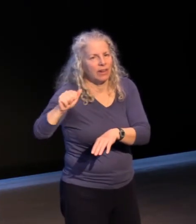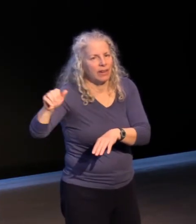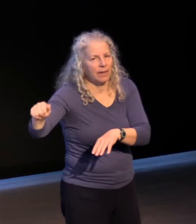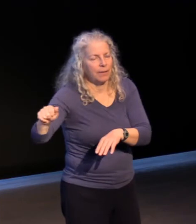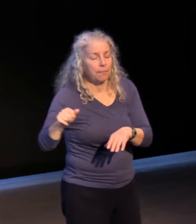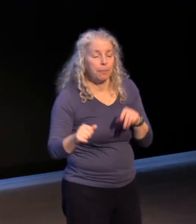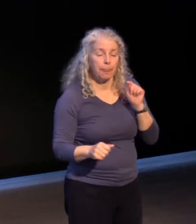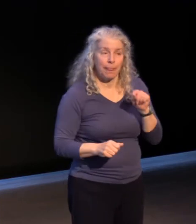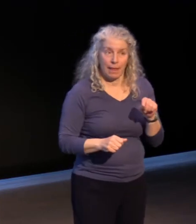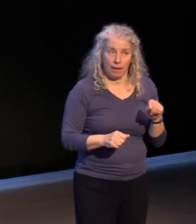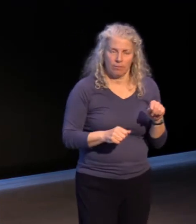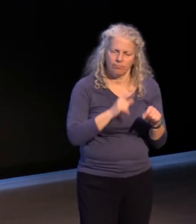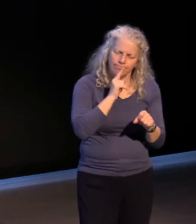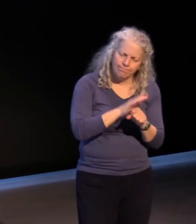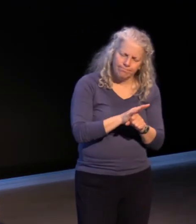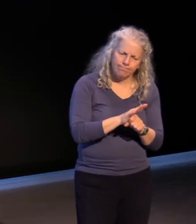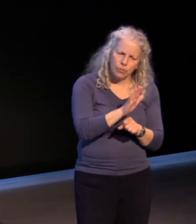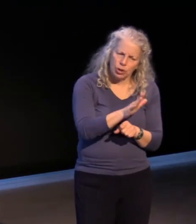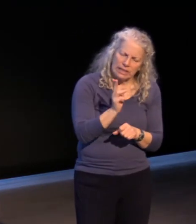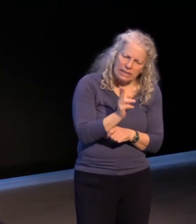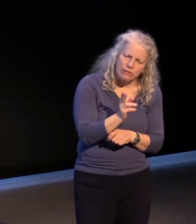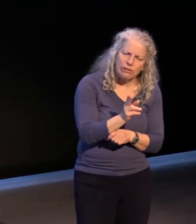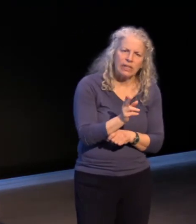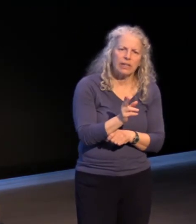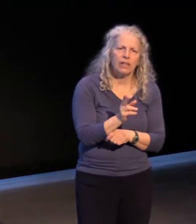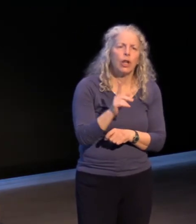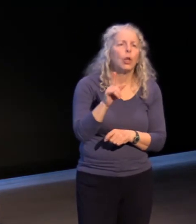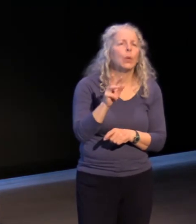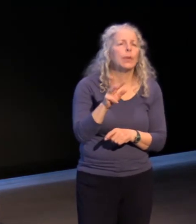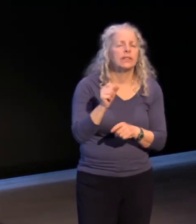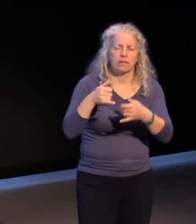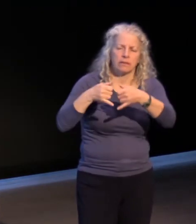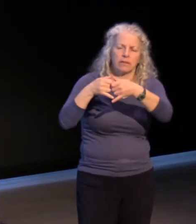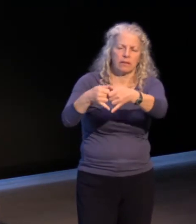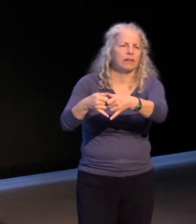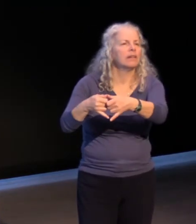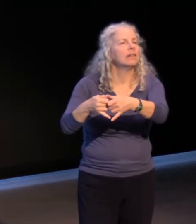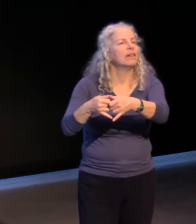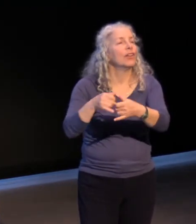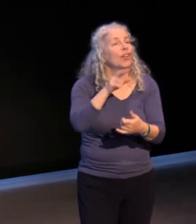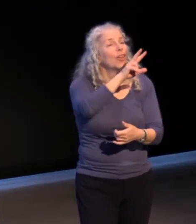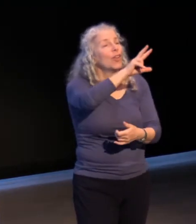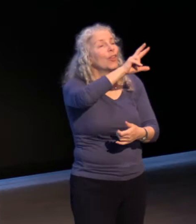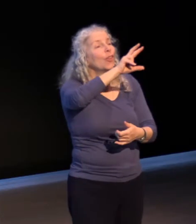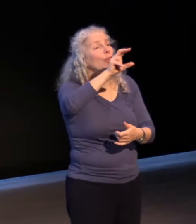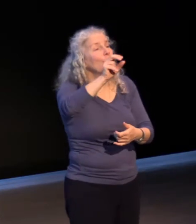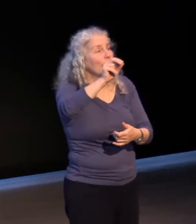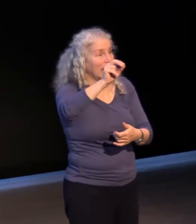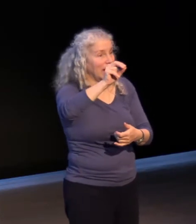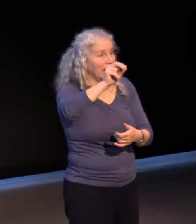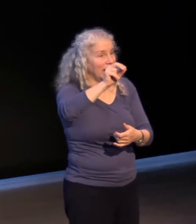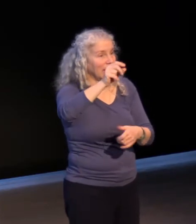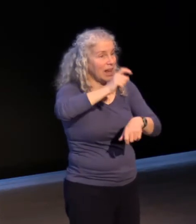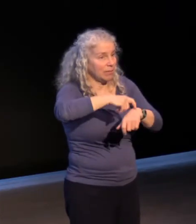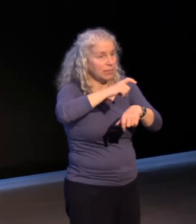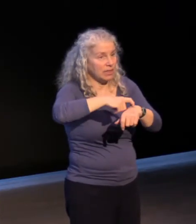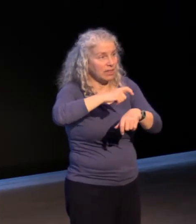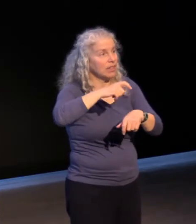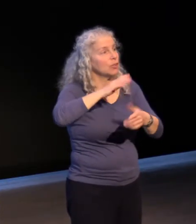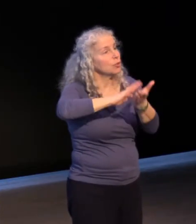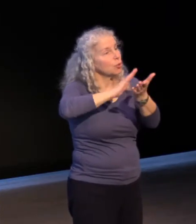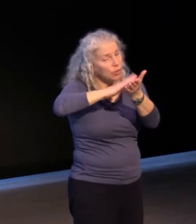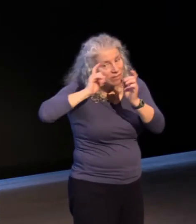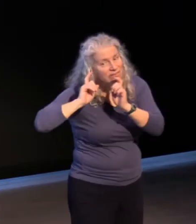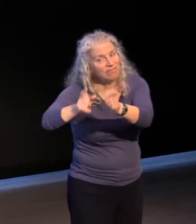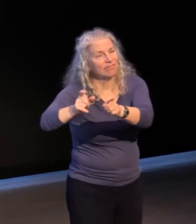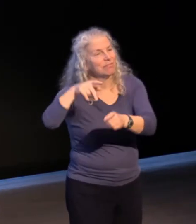her heritage and to the arts, Lewis was awarded 30 honorary doctoral degrees,